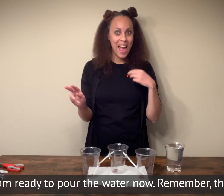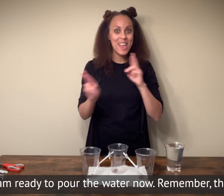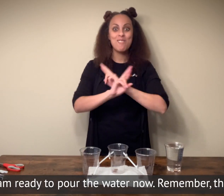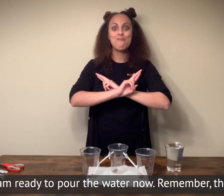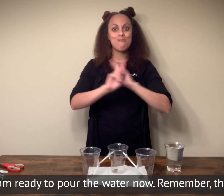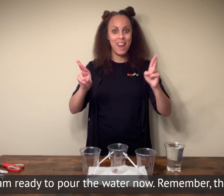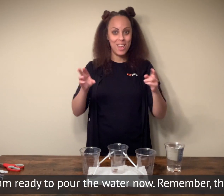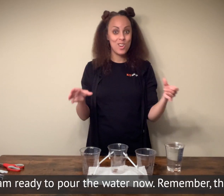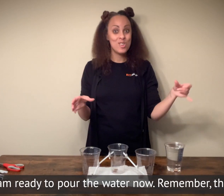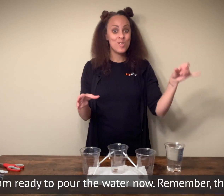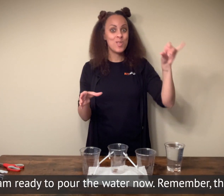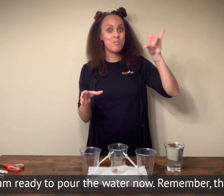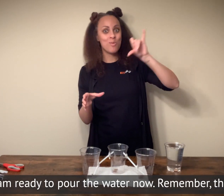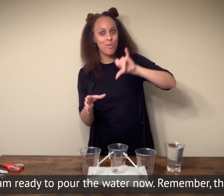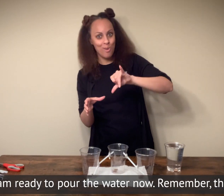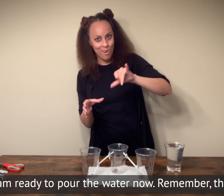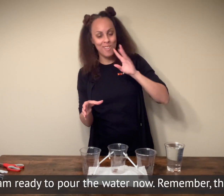Okay, I am ready to pour the water now.